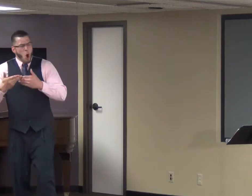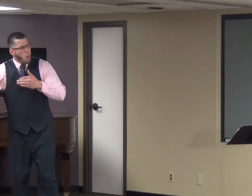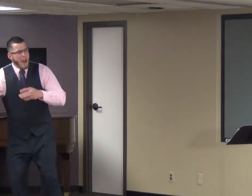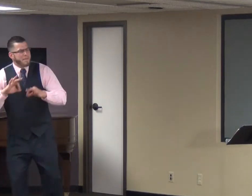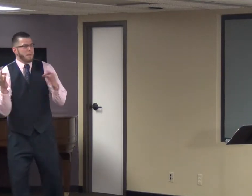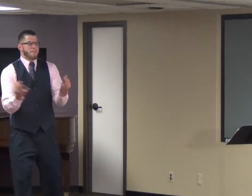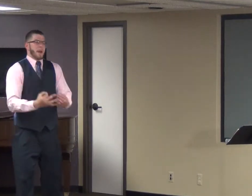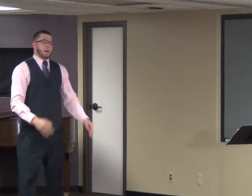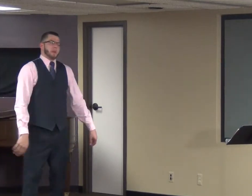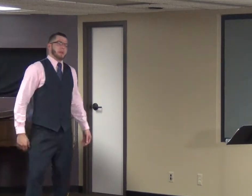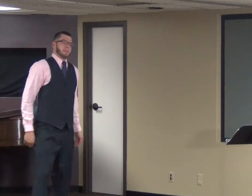Away from family.